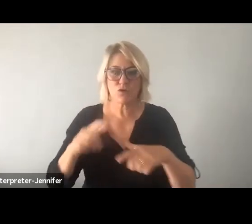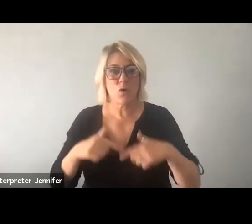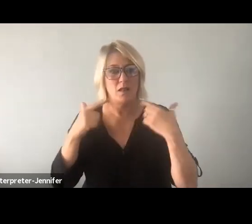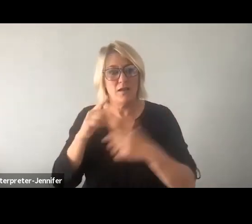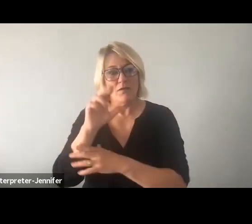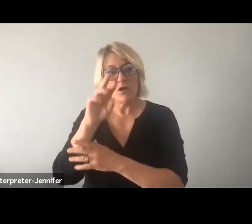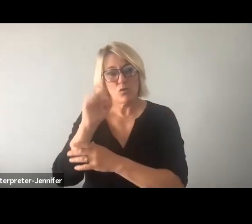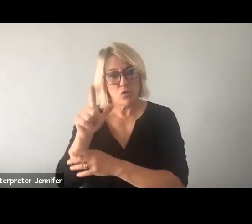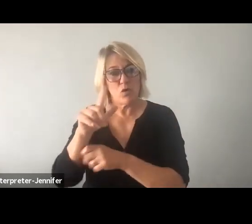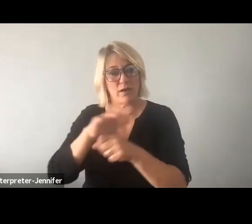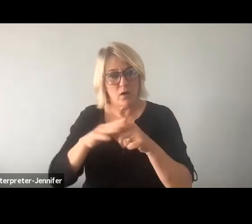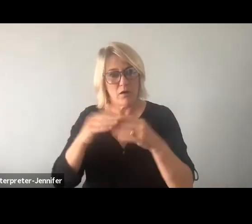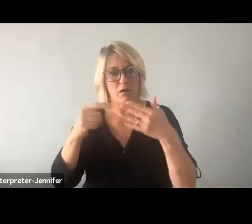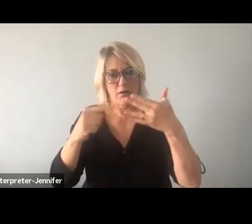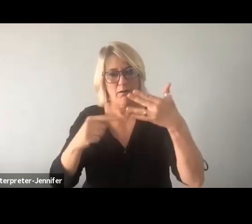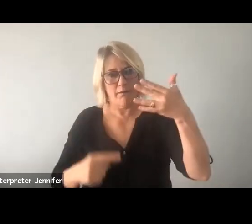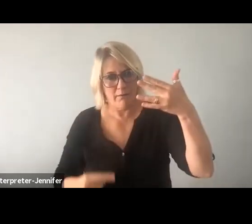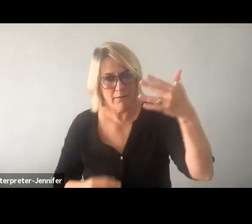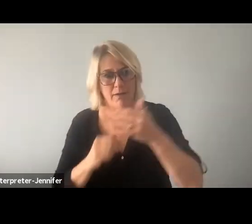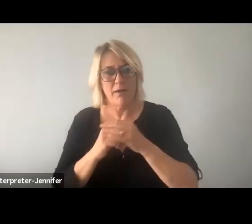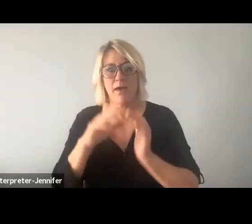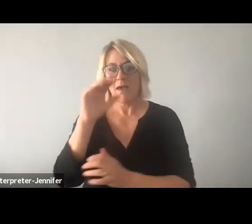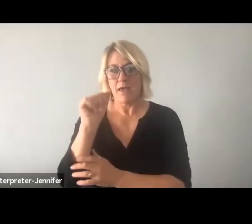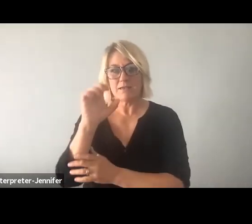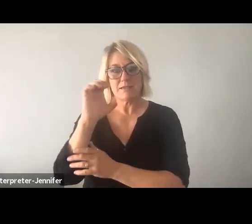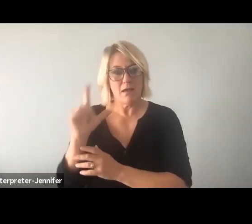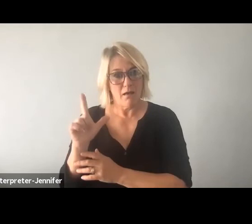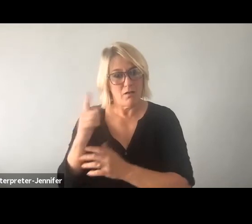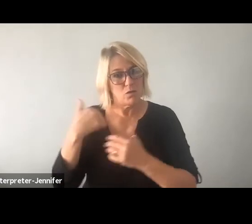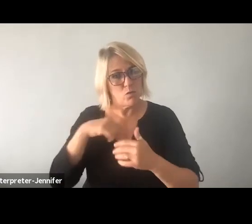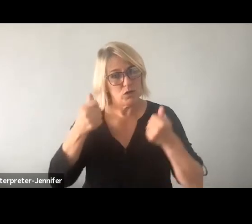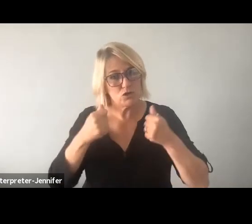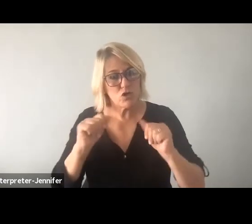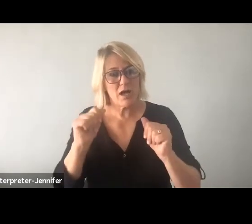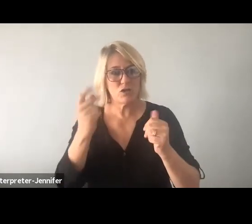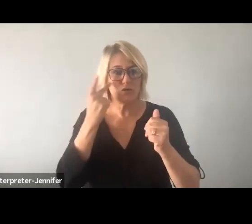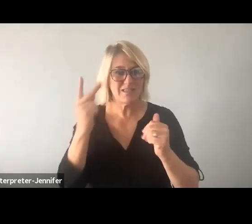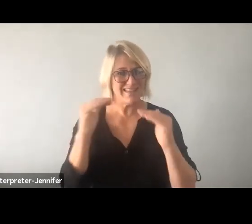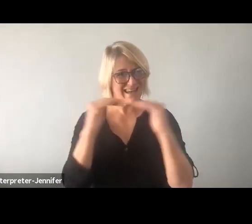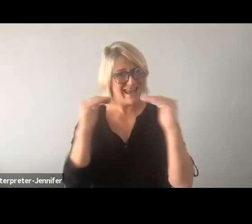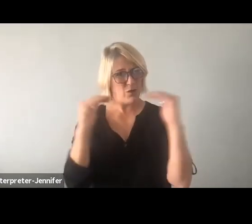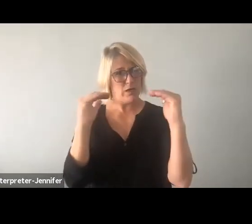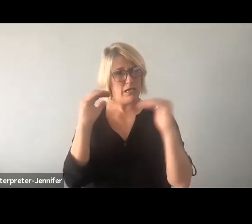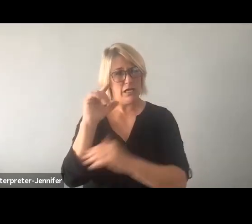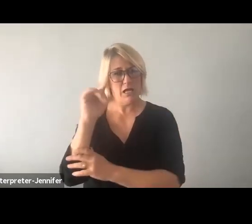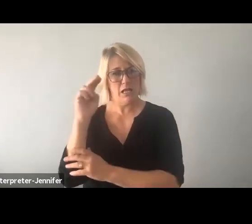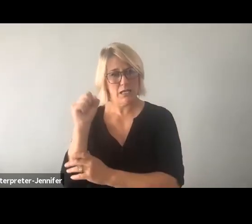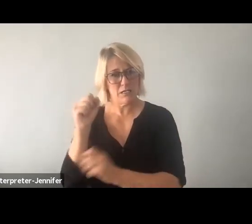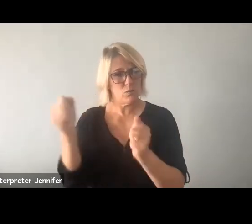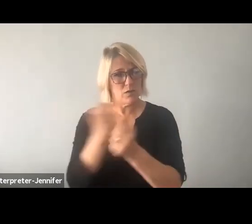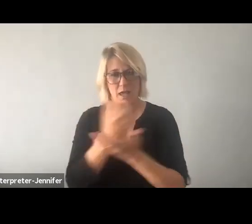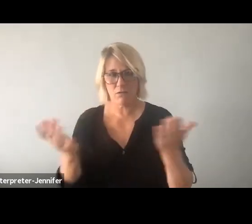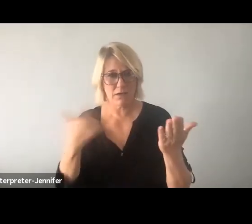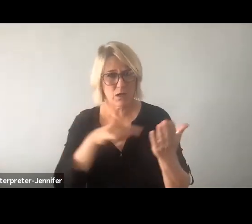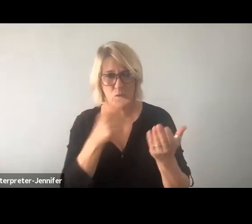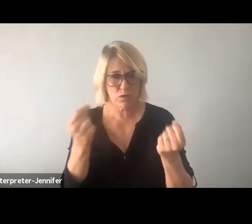and on and on. At ACL, we are trying to look through an equity lens at everything that we do, at